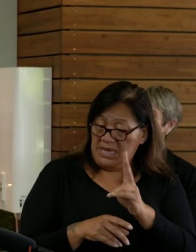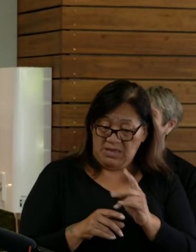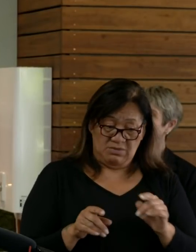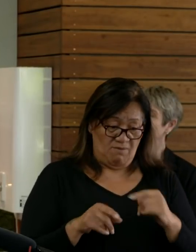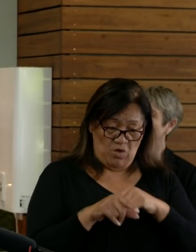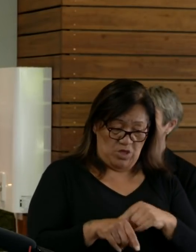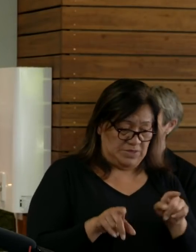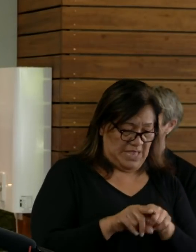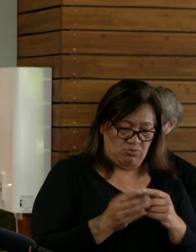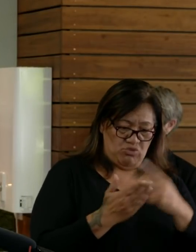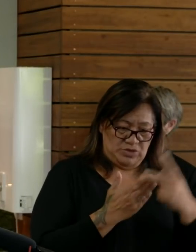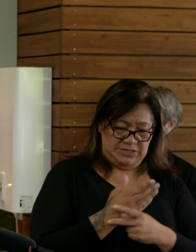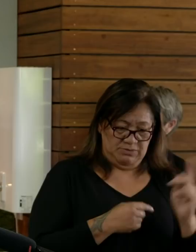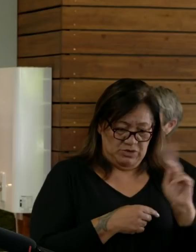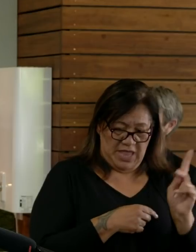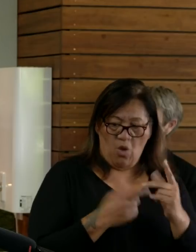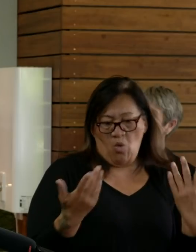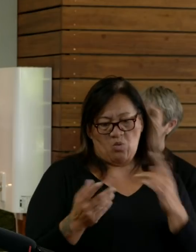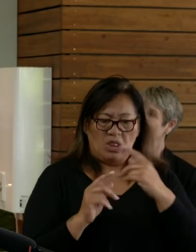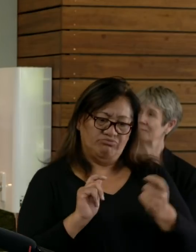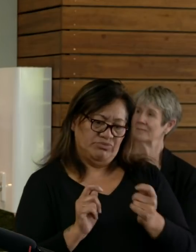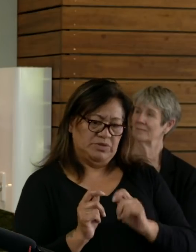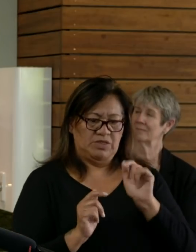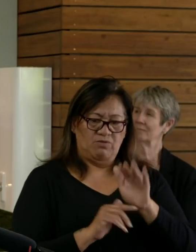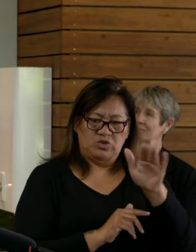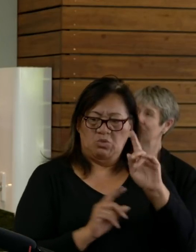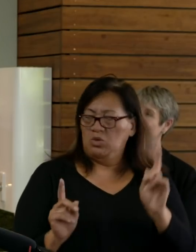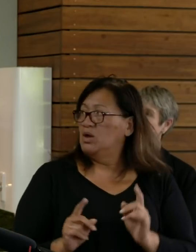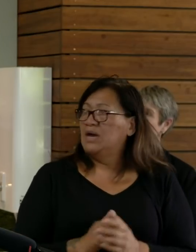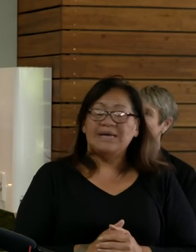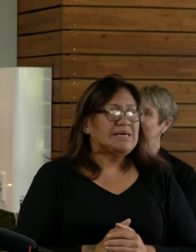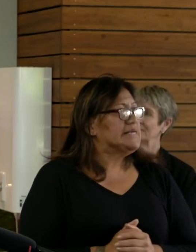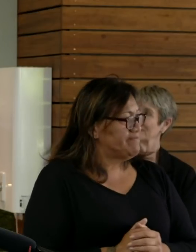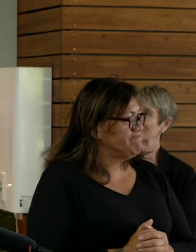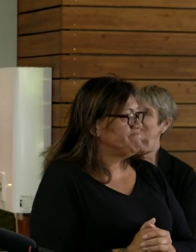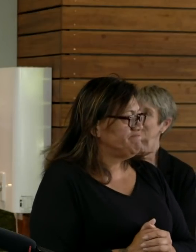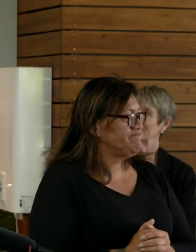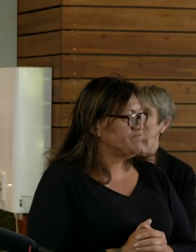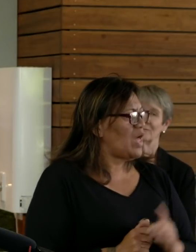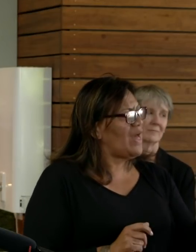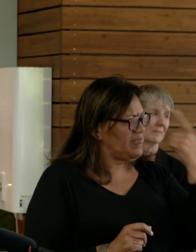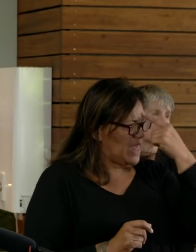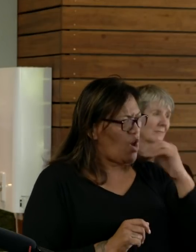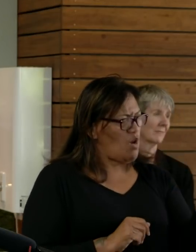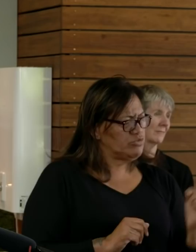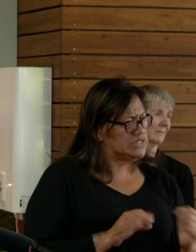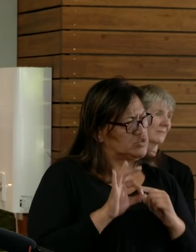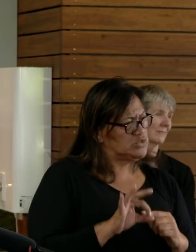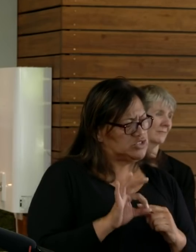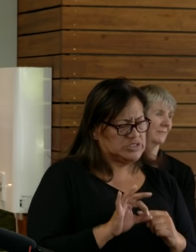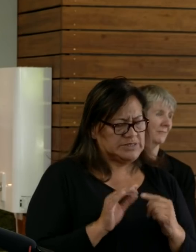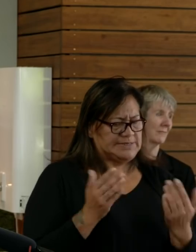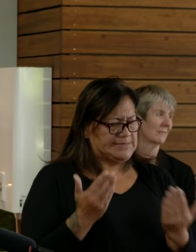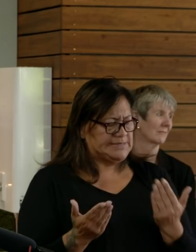had today, or would you adjust it in the future? That is I think, an operational question that's in front of